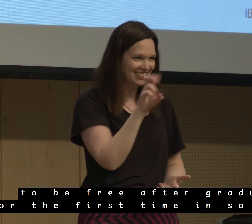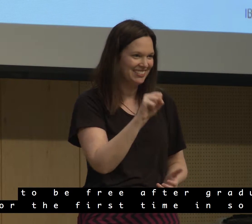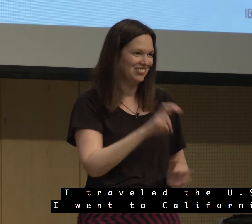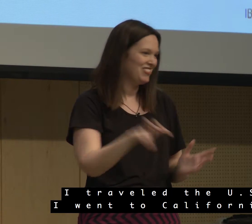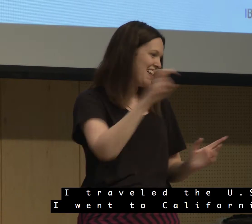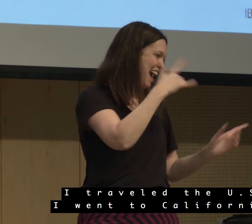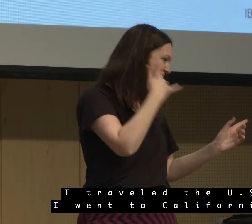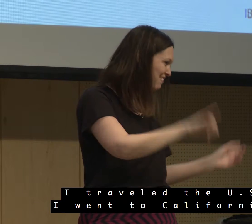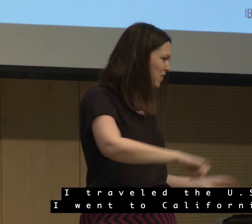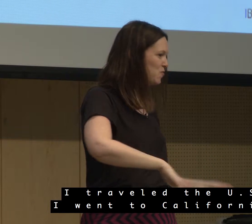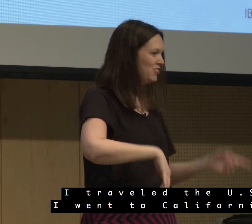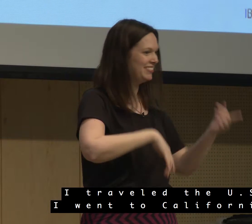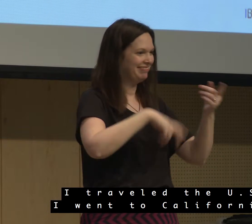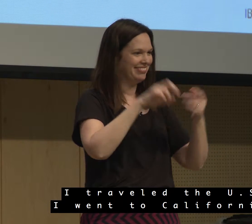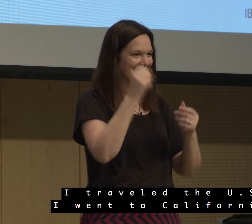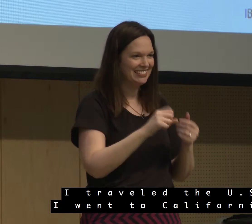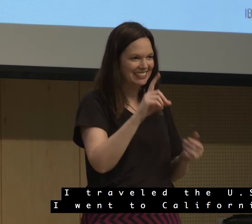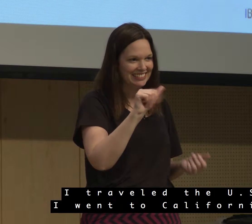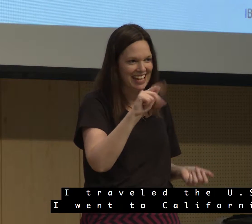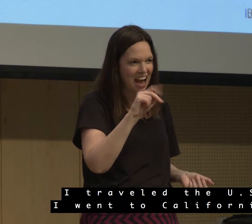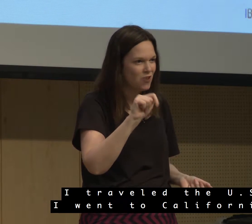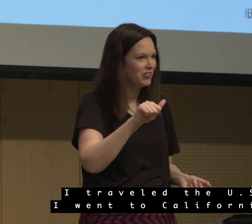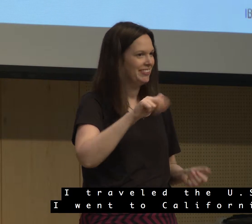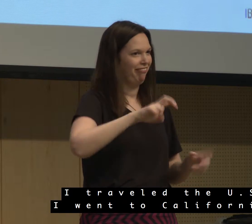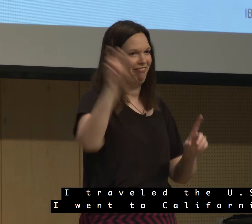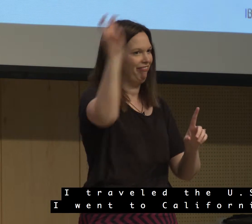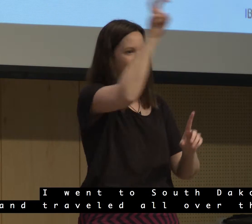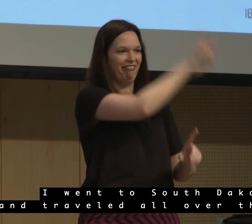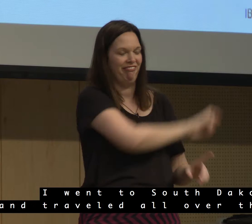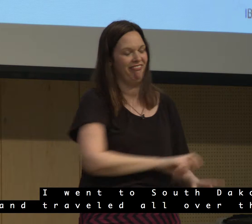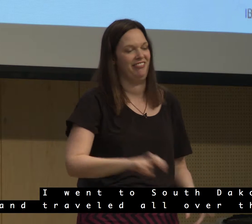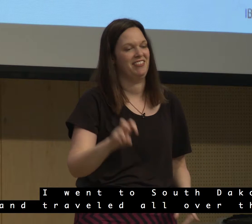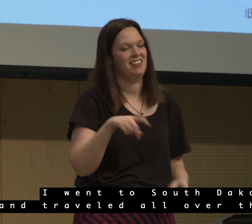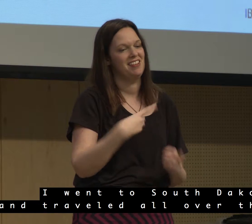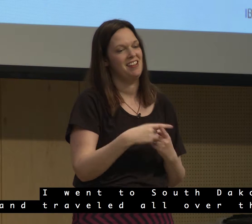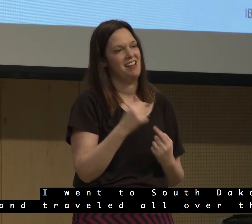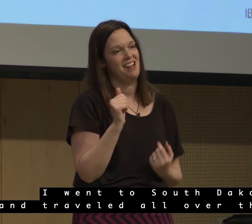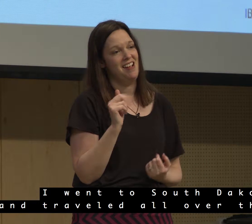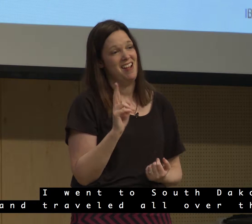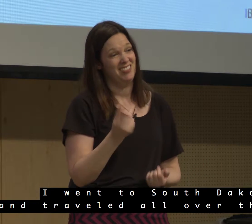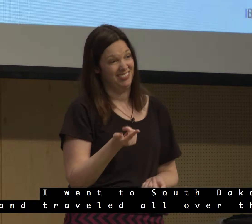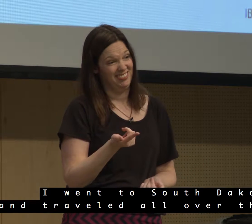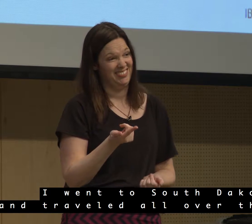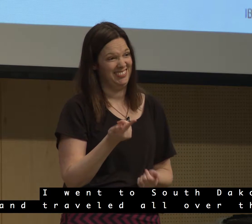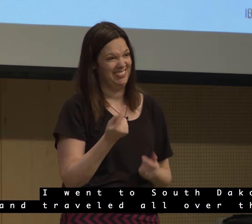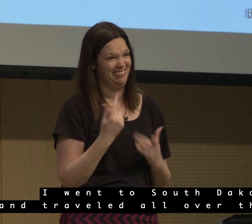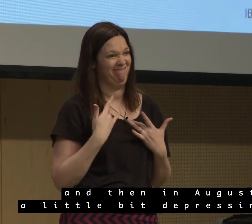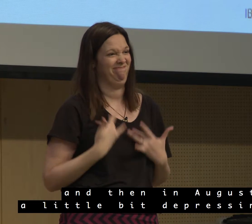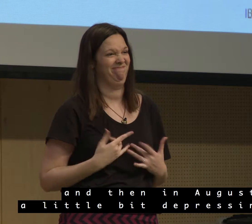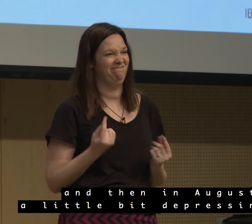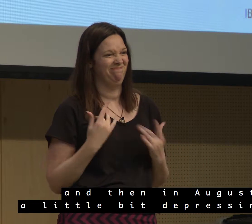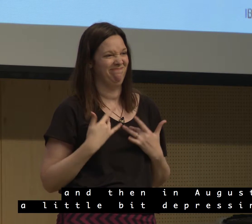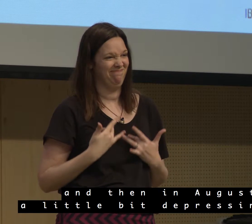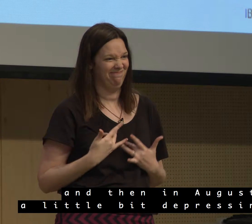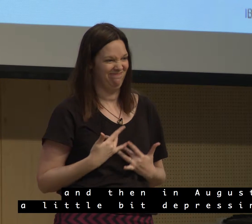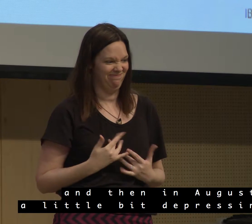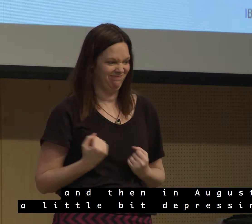in so long, I traveled the US, I went to California, I went to South Dakota and traveled all over the US, and then in August, a little